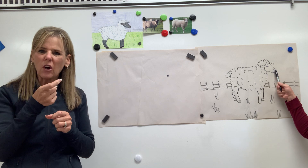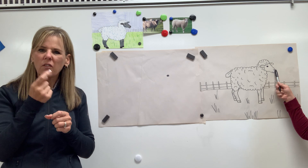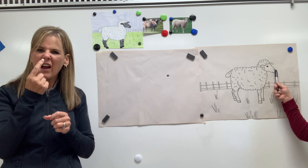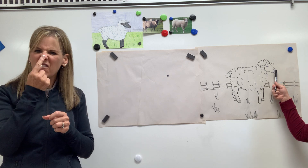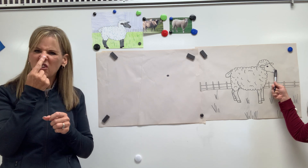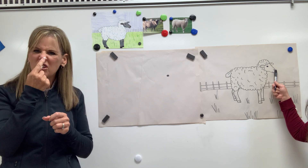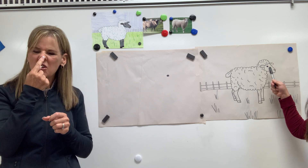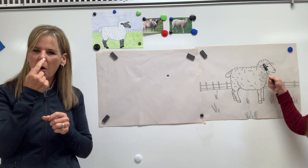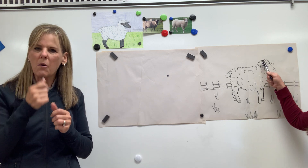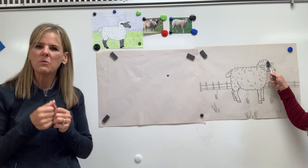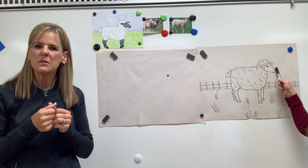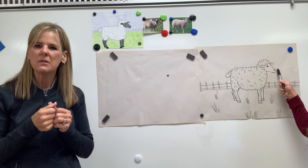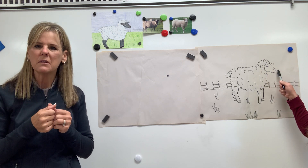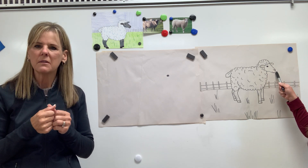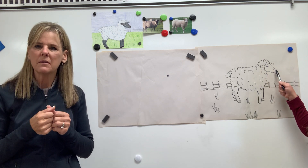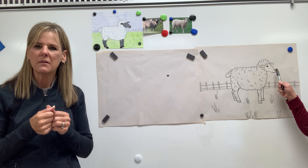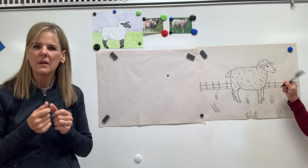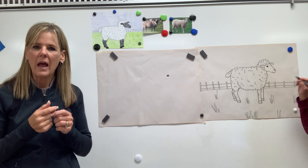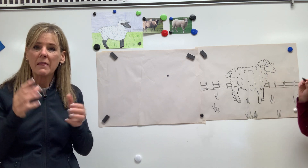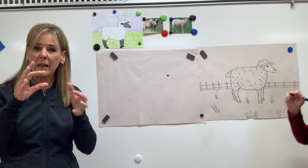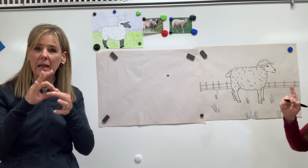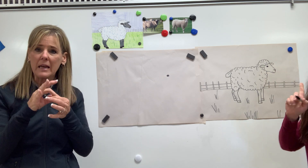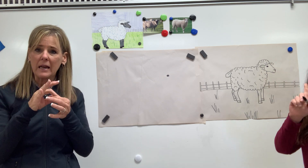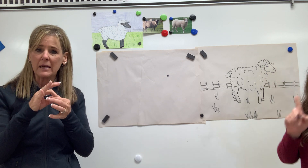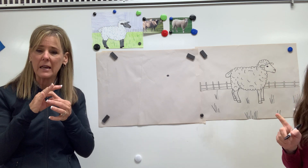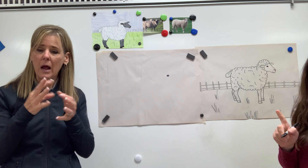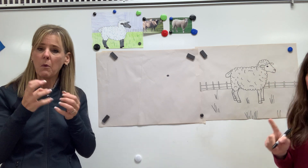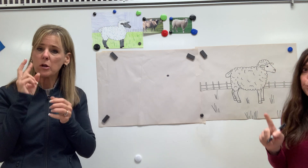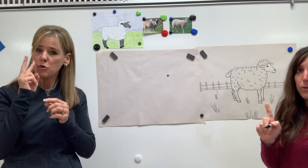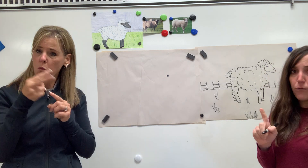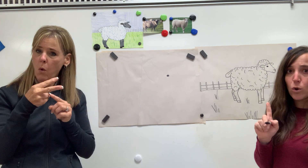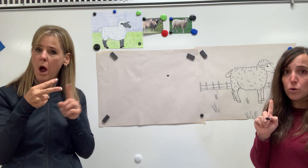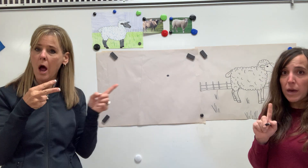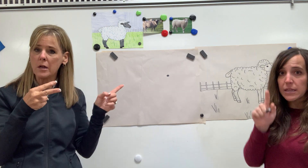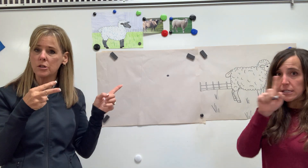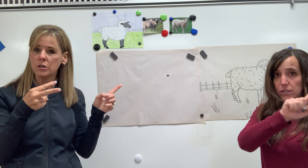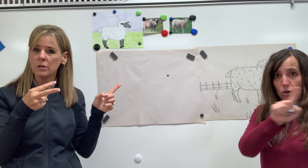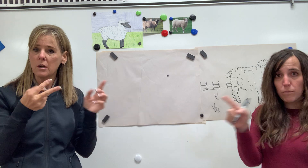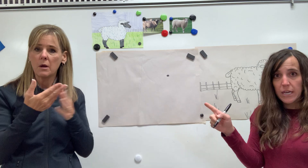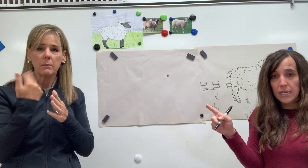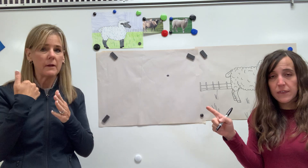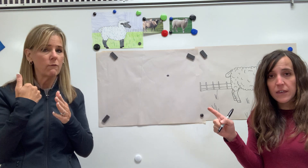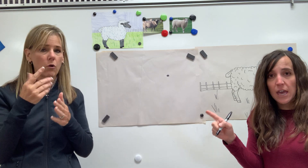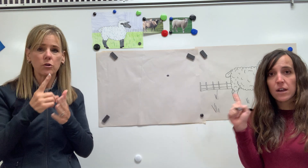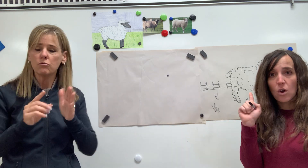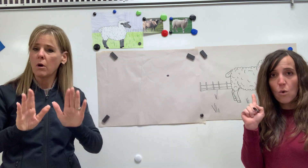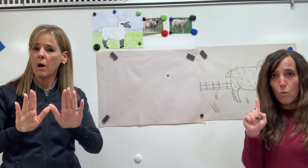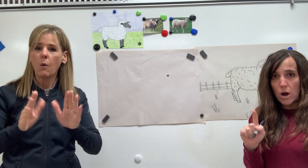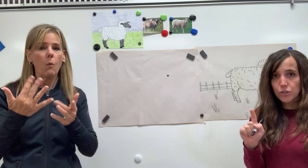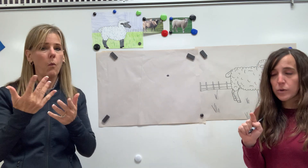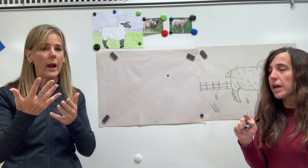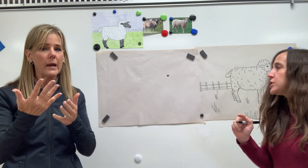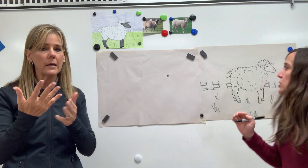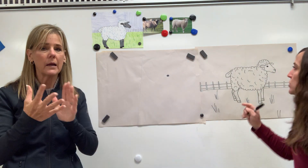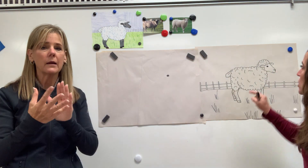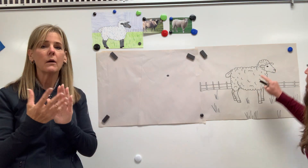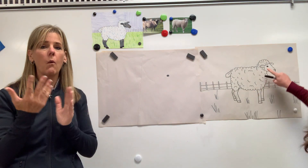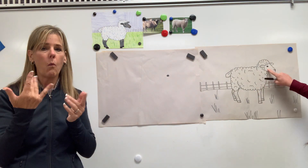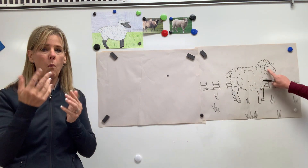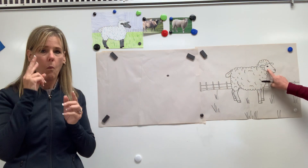nose, and then we're gonna connect it. So I want you to watch before you make this. Don't make anything yet. Watch what I do. I'm